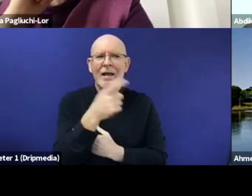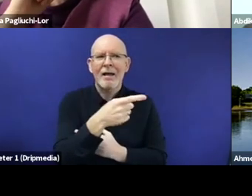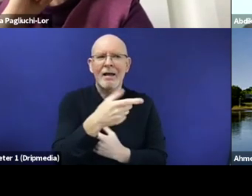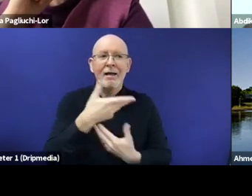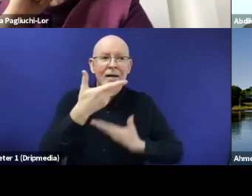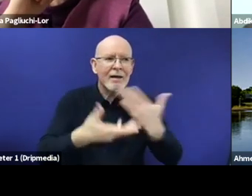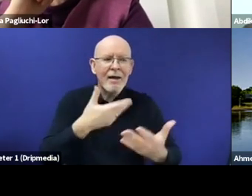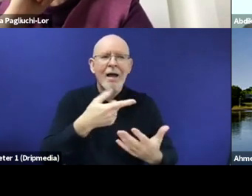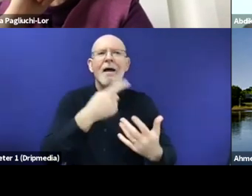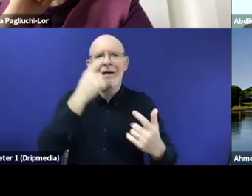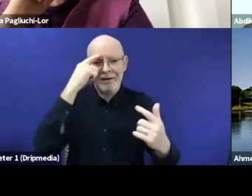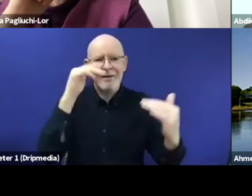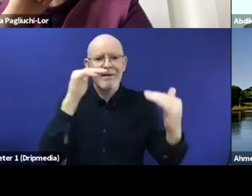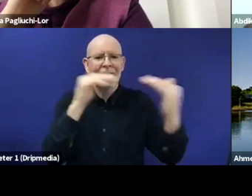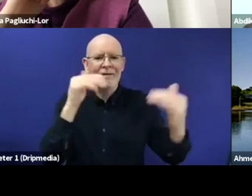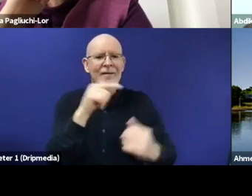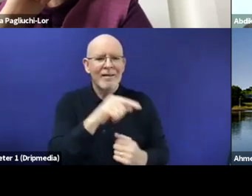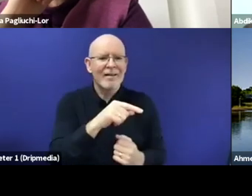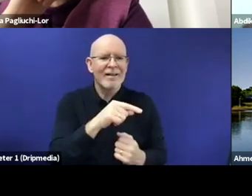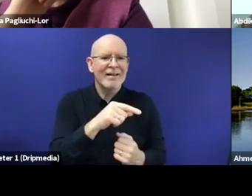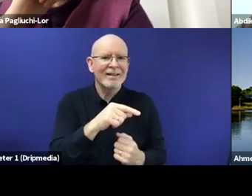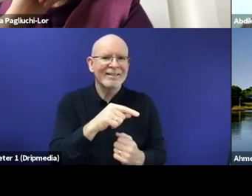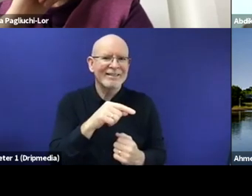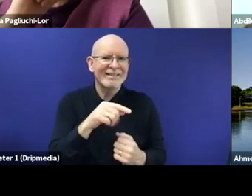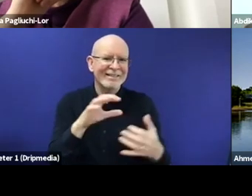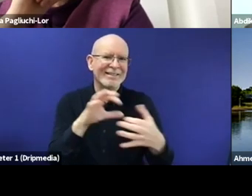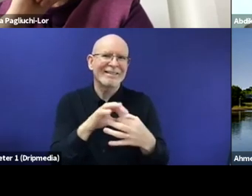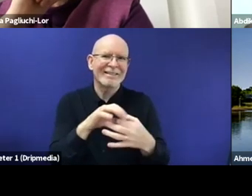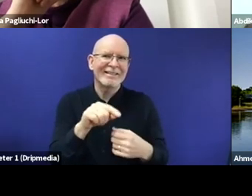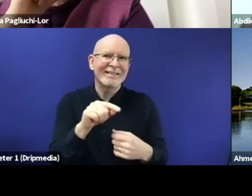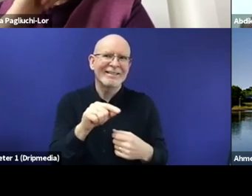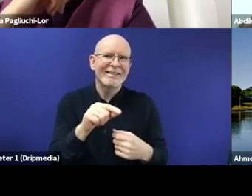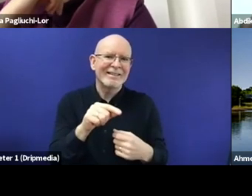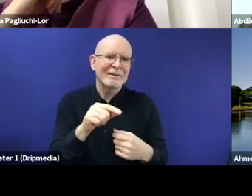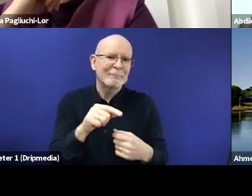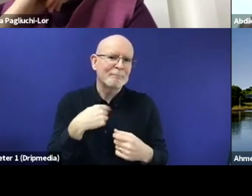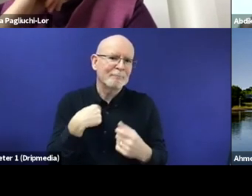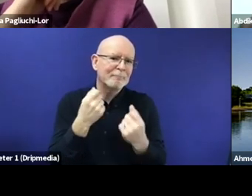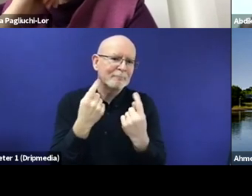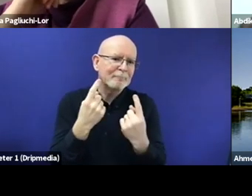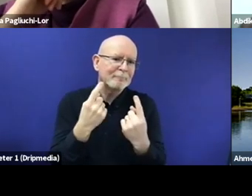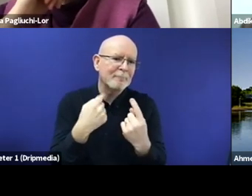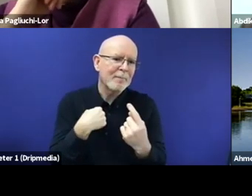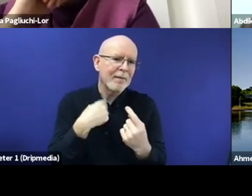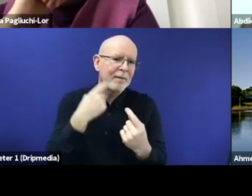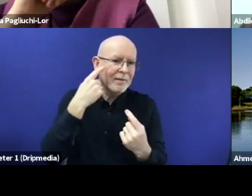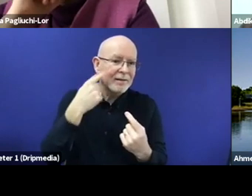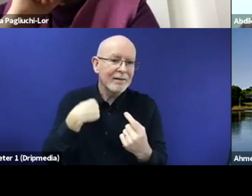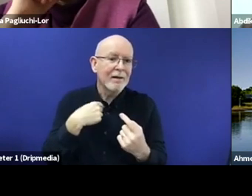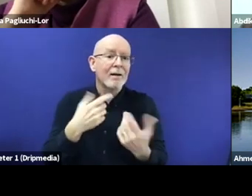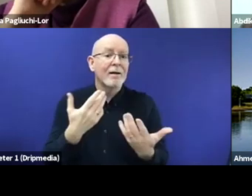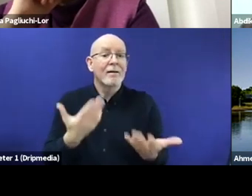yes, when in the army, the main part of the conversation with refugees who'd been